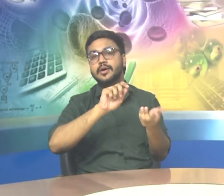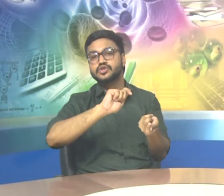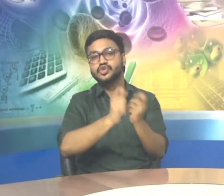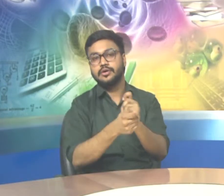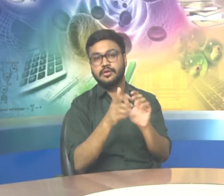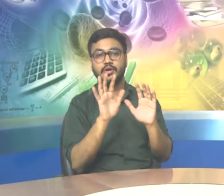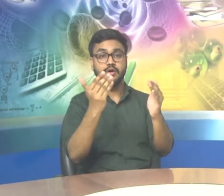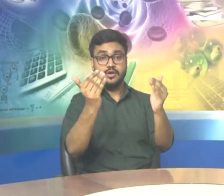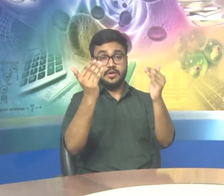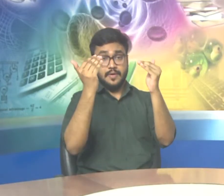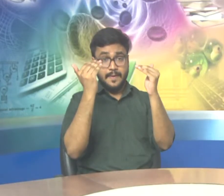And there are more,